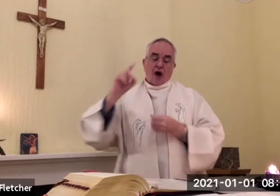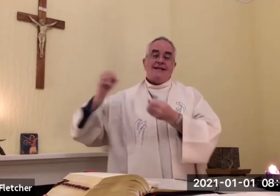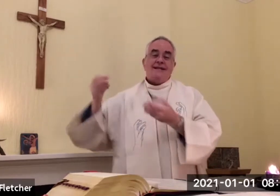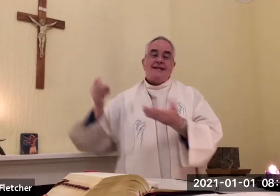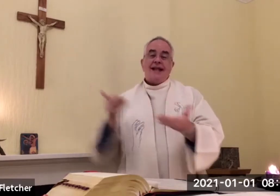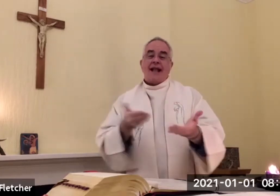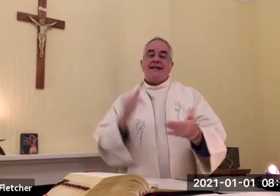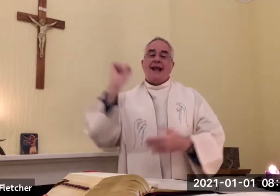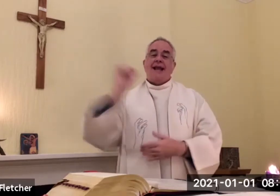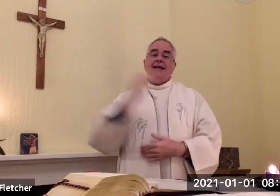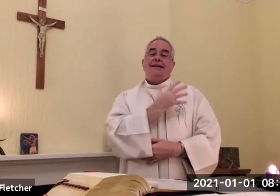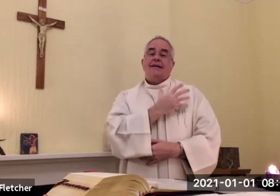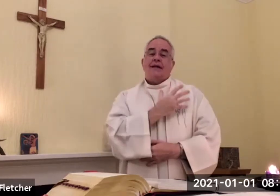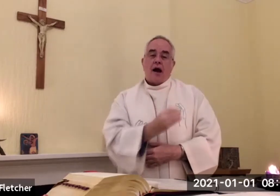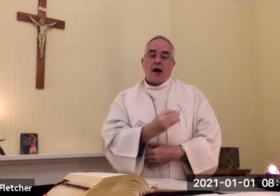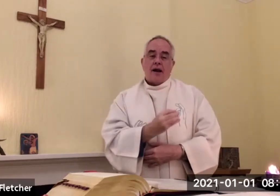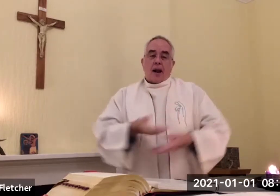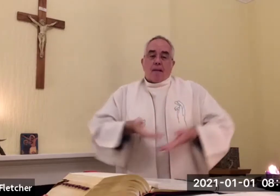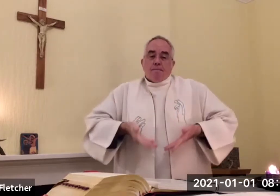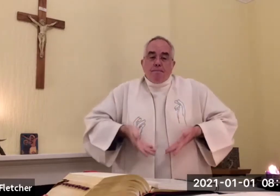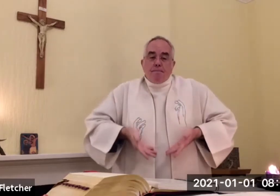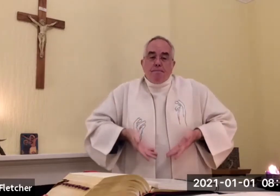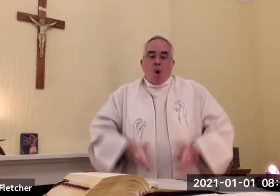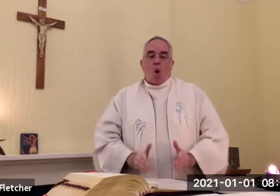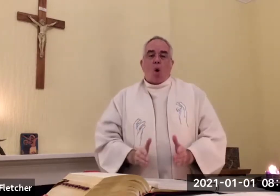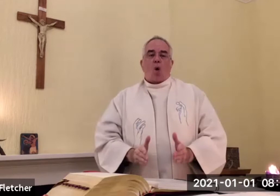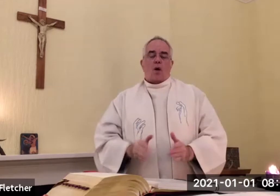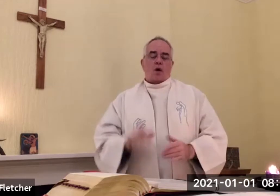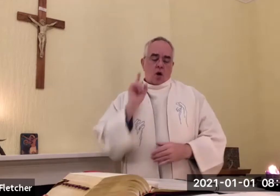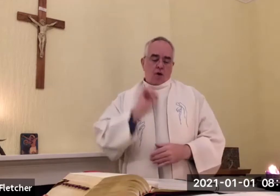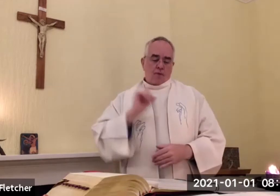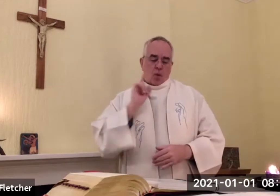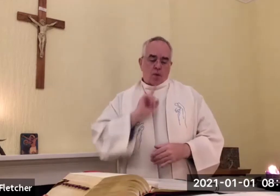God sent his son, born of a woman.